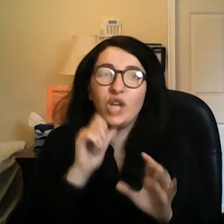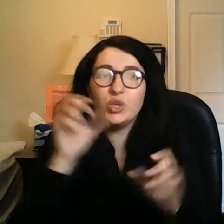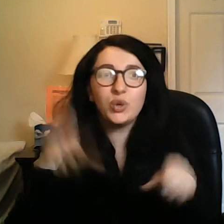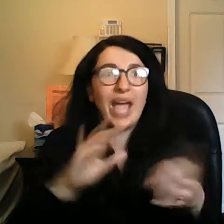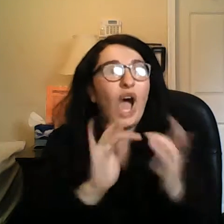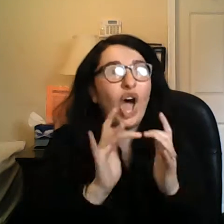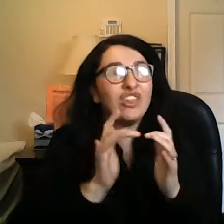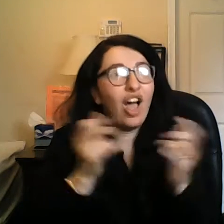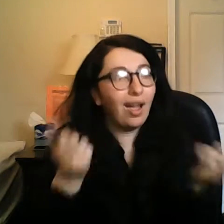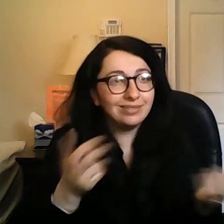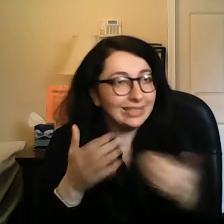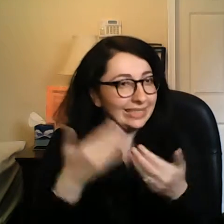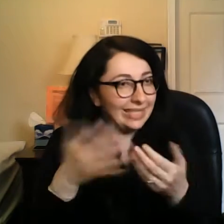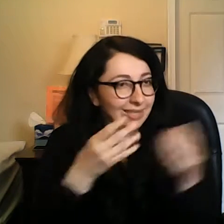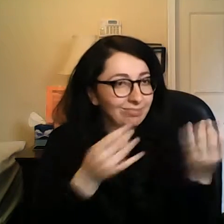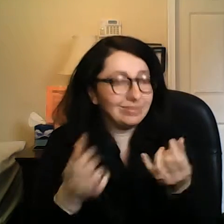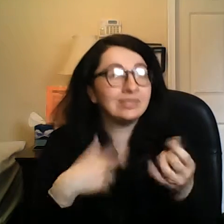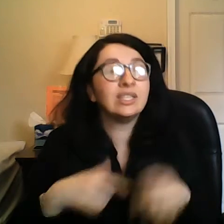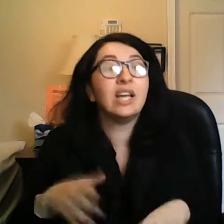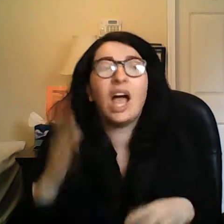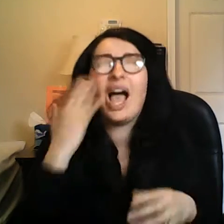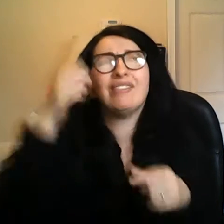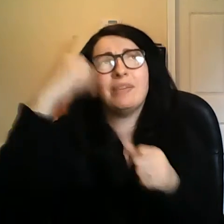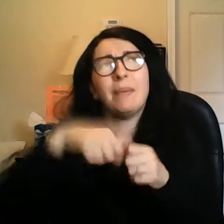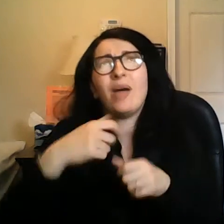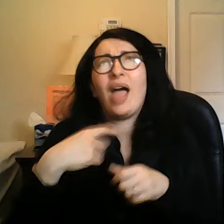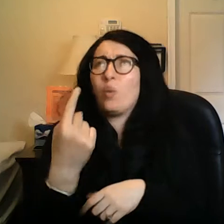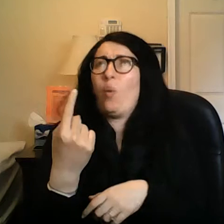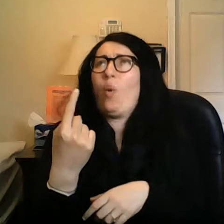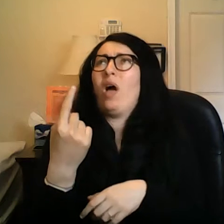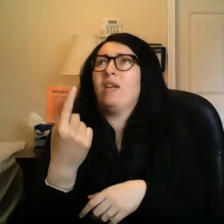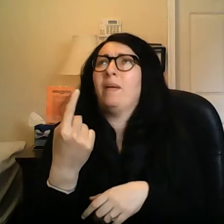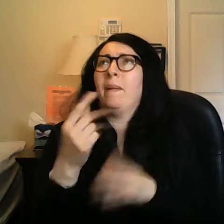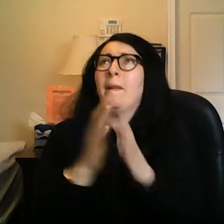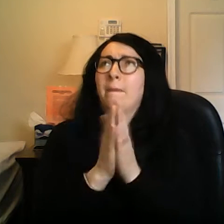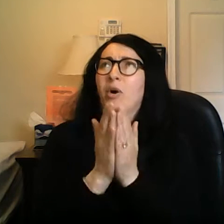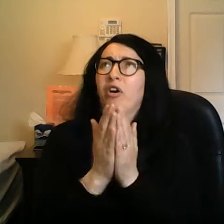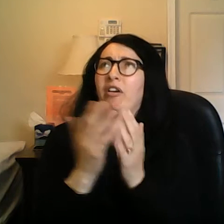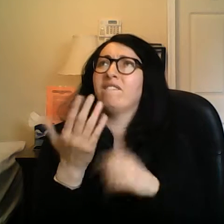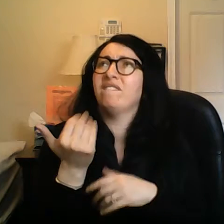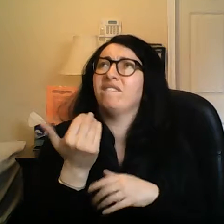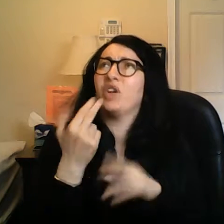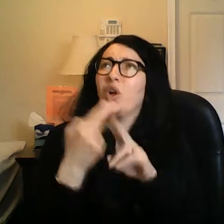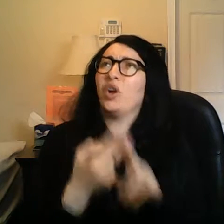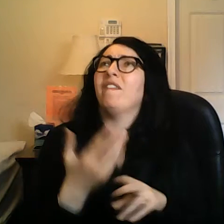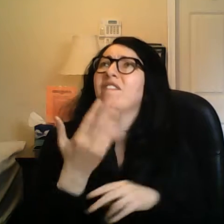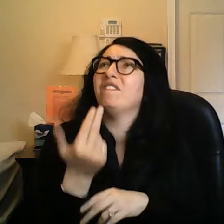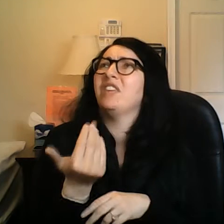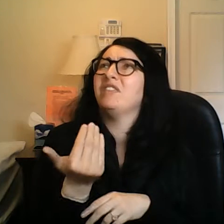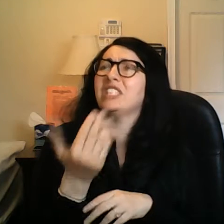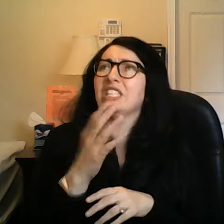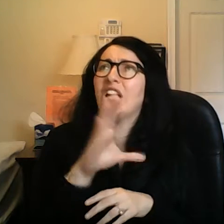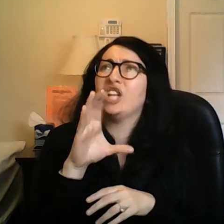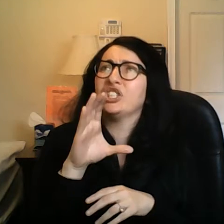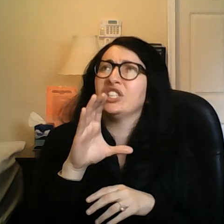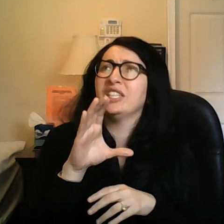drawing all the way to like, I had this book of, I think it was called like 1,500 colors for paint mixing or something like that, that taught me